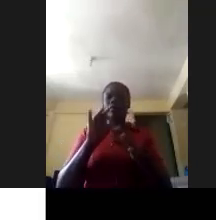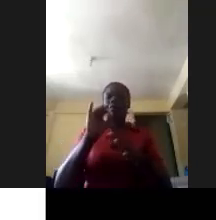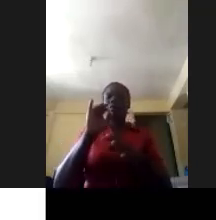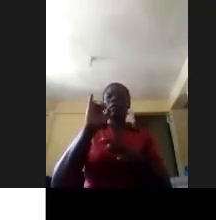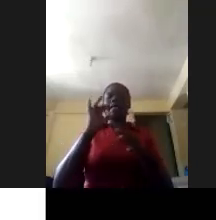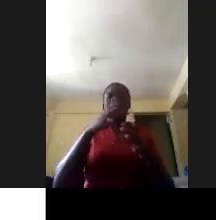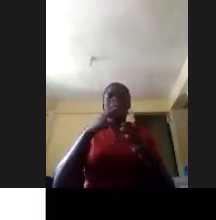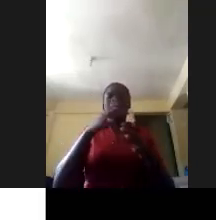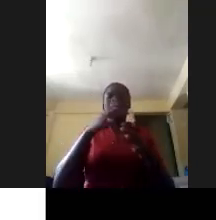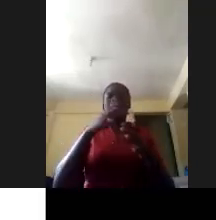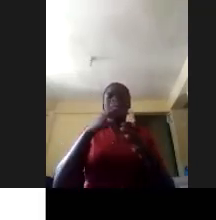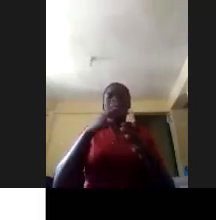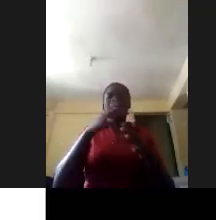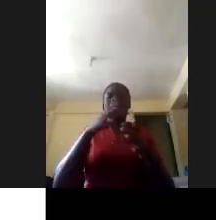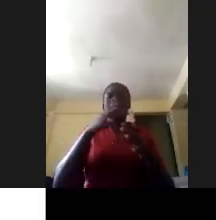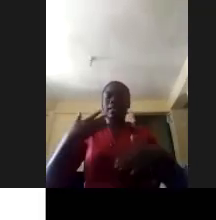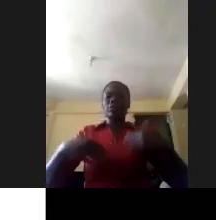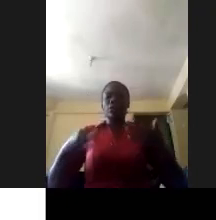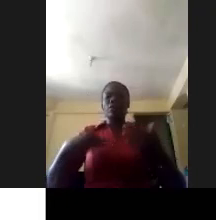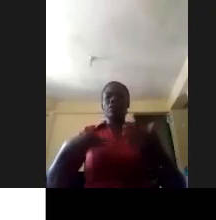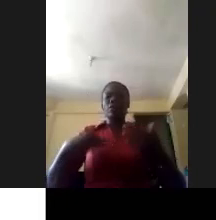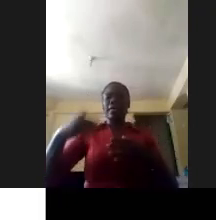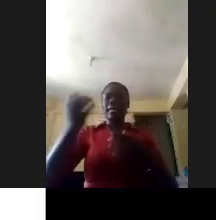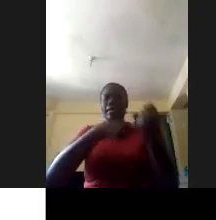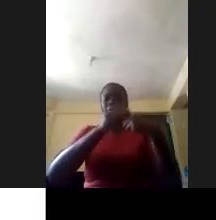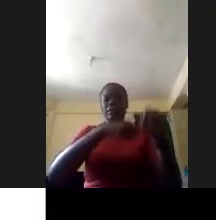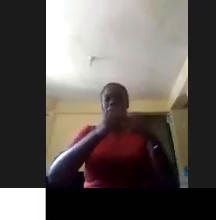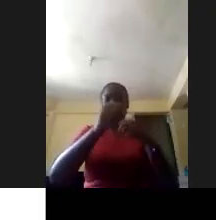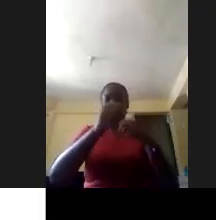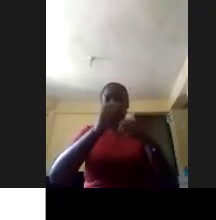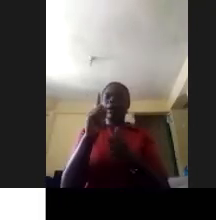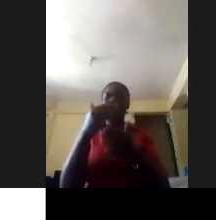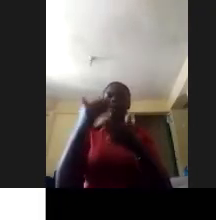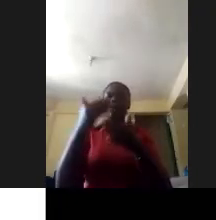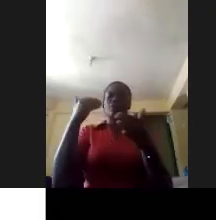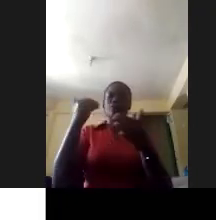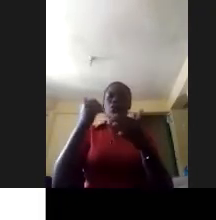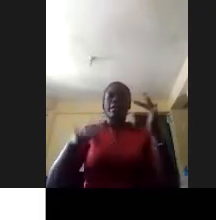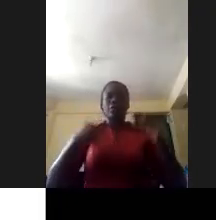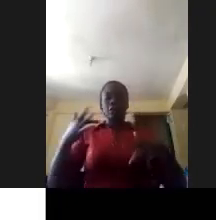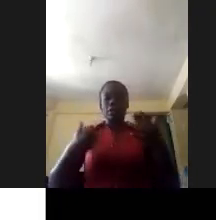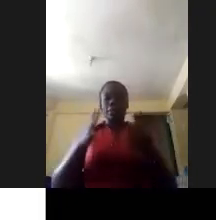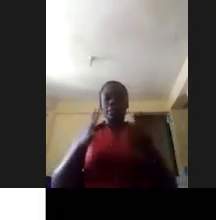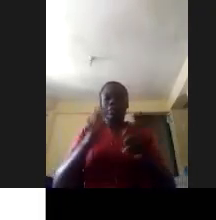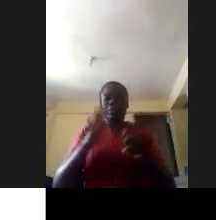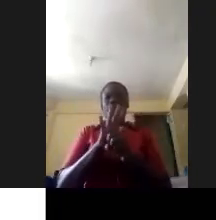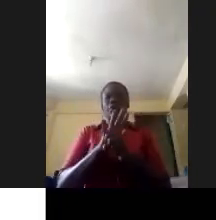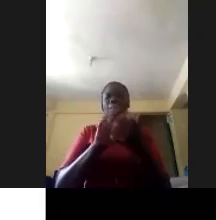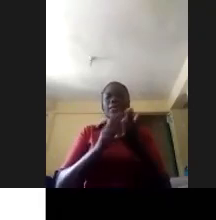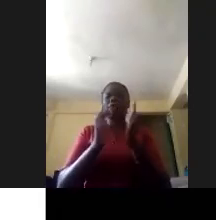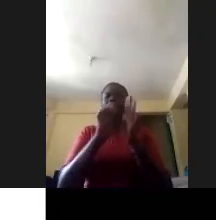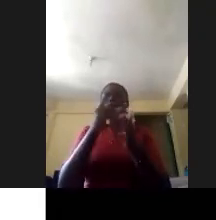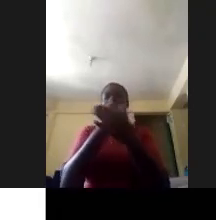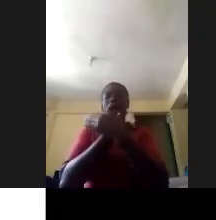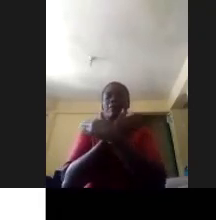pleasurable activities that one actually enjoyed before. Yeah. So let's say you have a friend and he loved